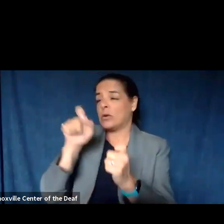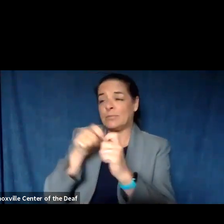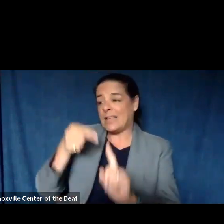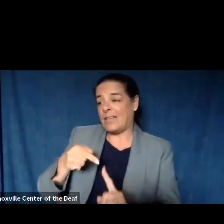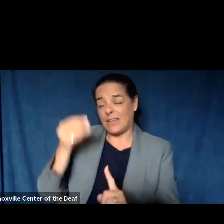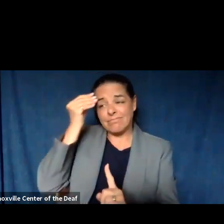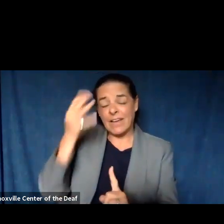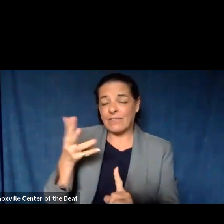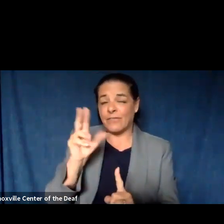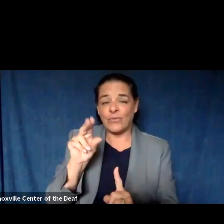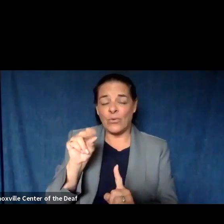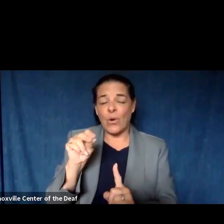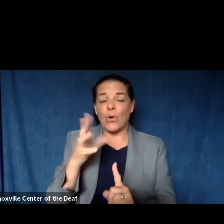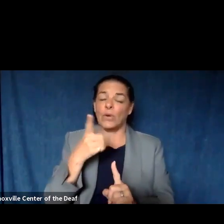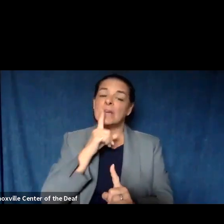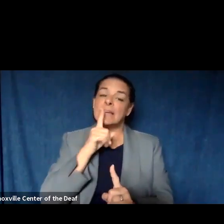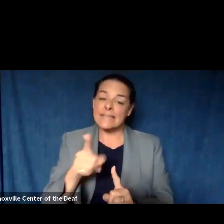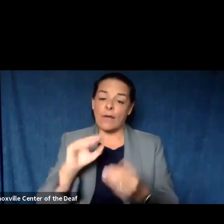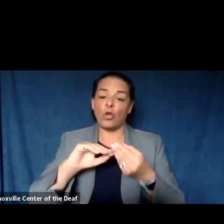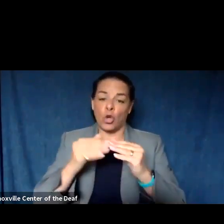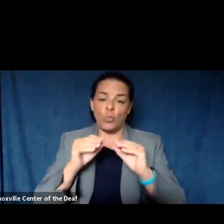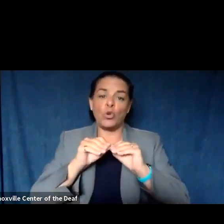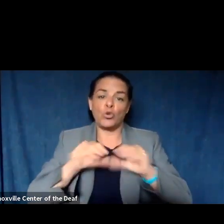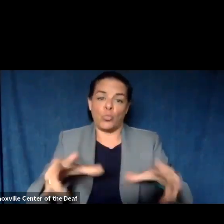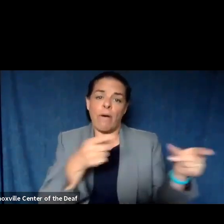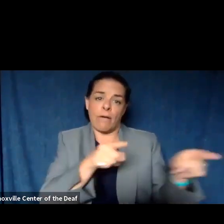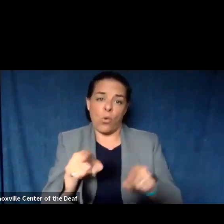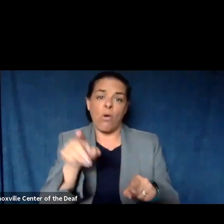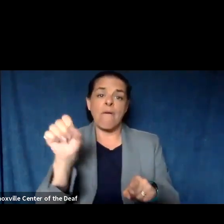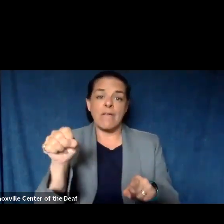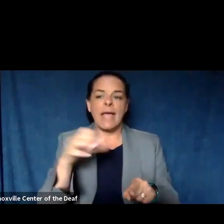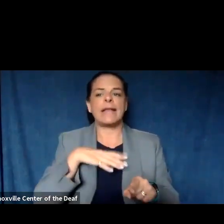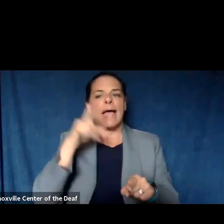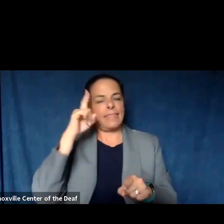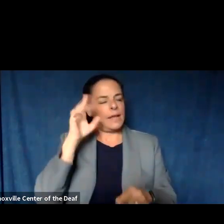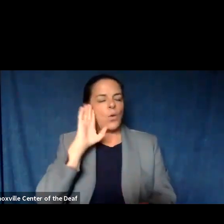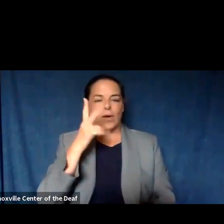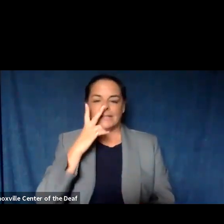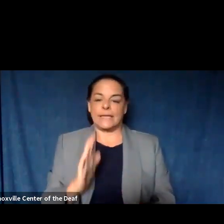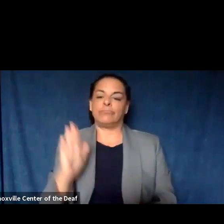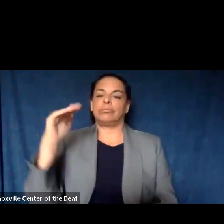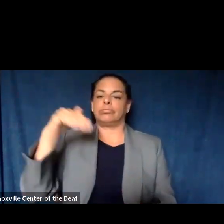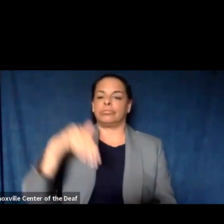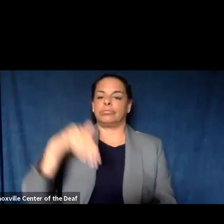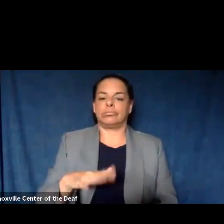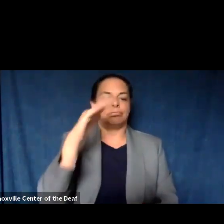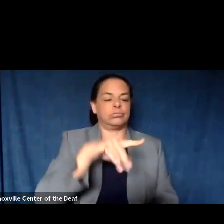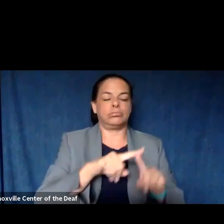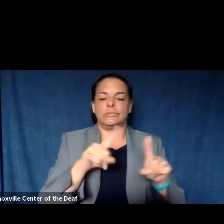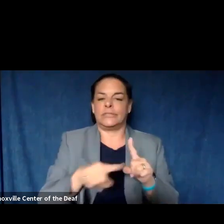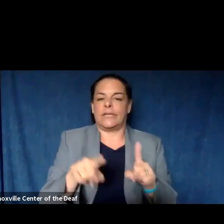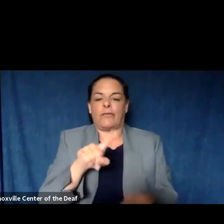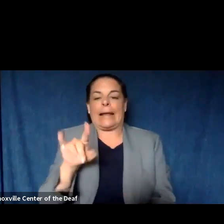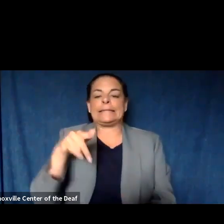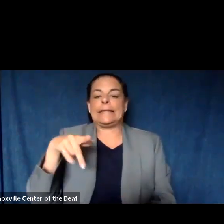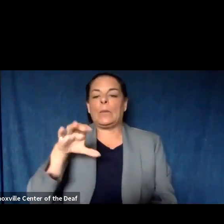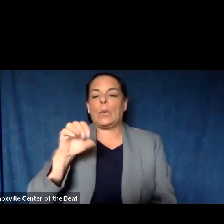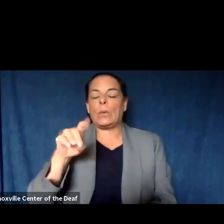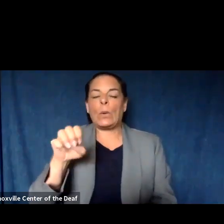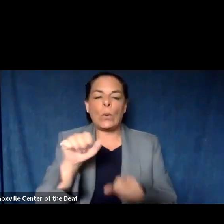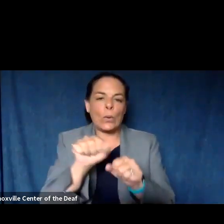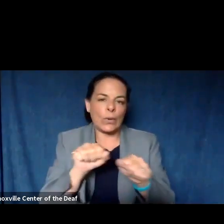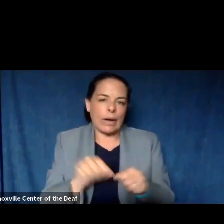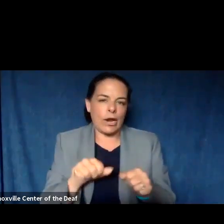There's definitely community spread happening, and I think we're going to see fluctuations in zip codes around the